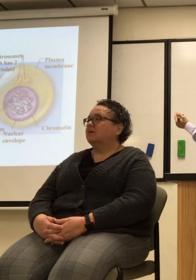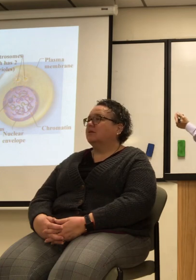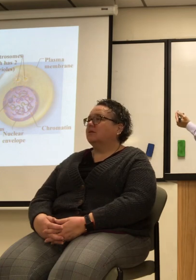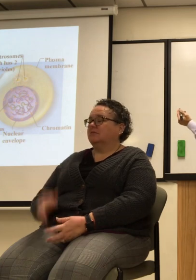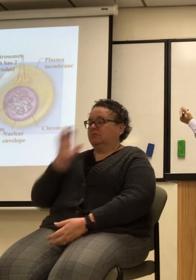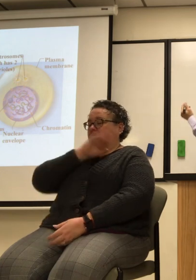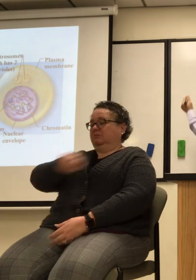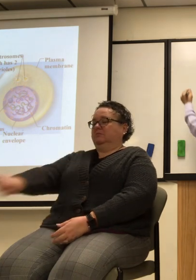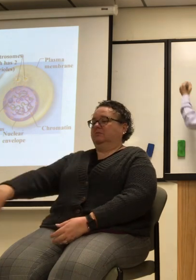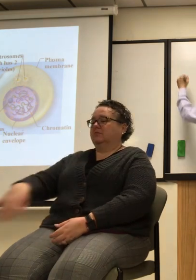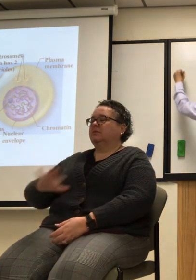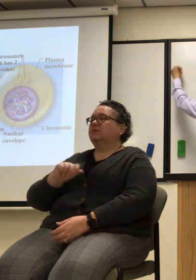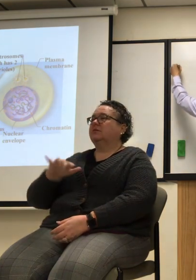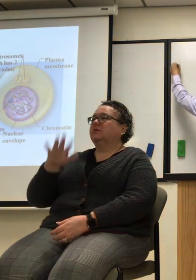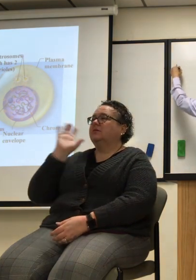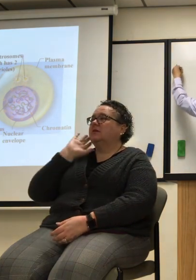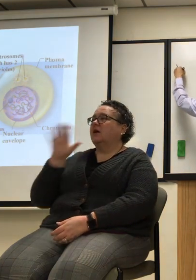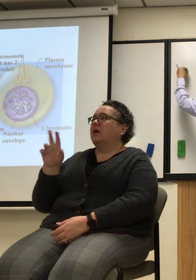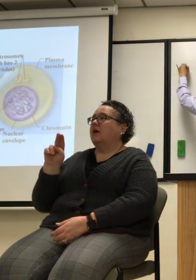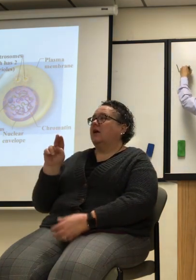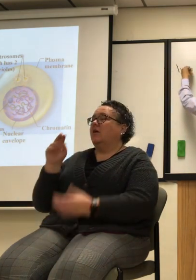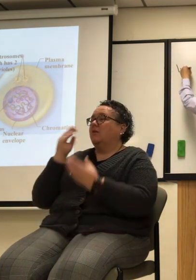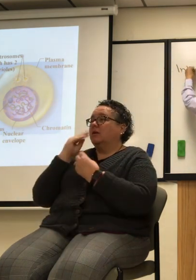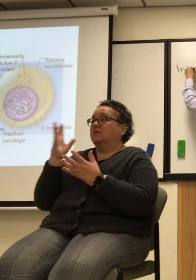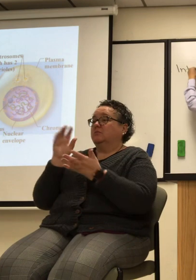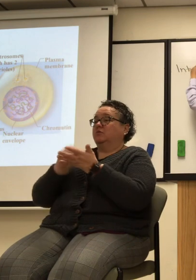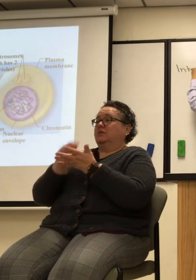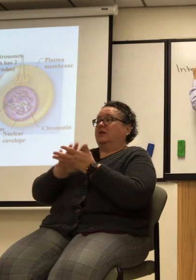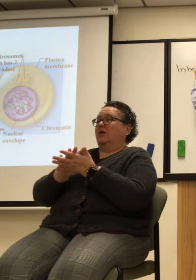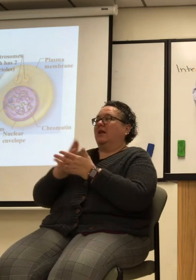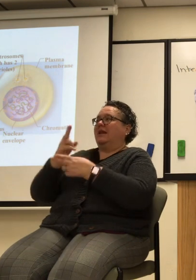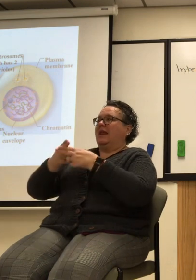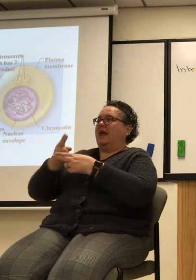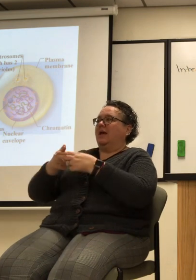I would note the name of the phase,